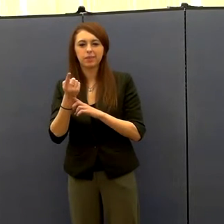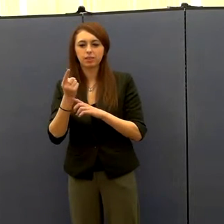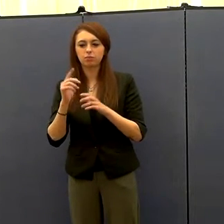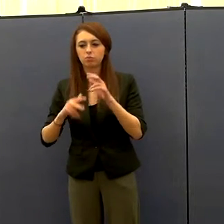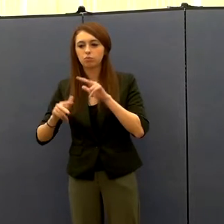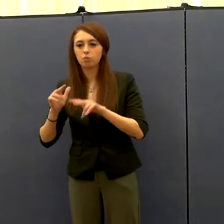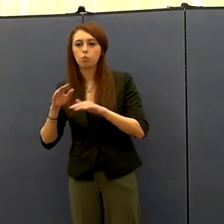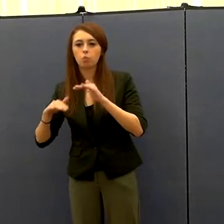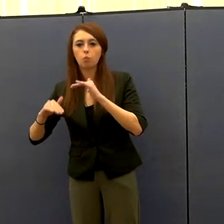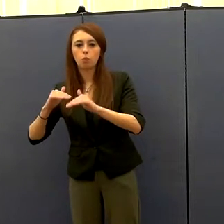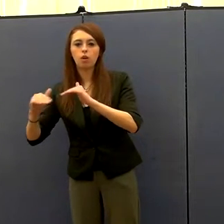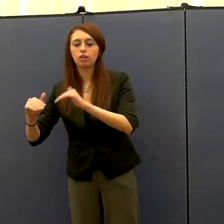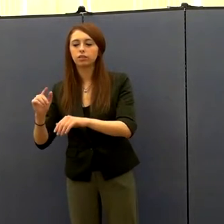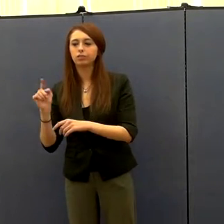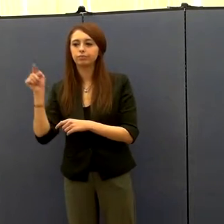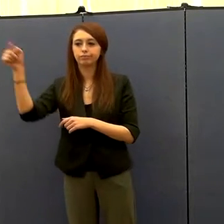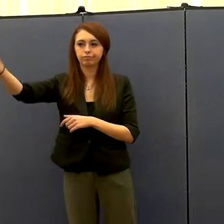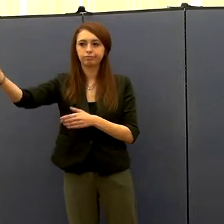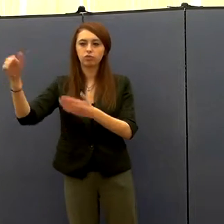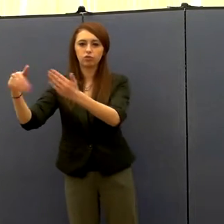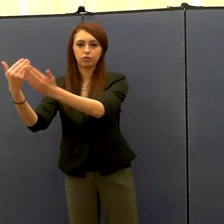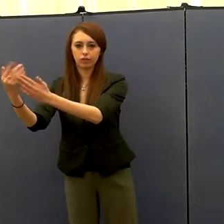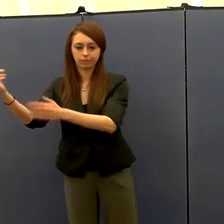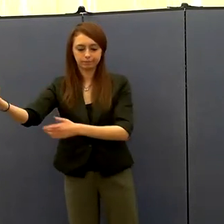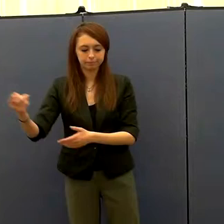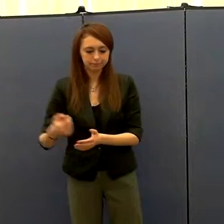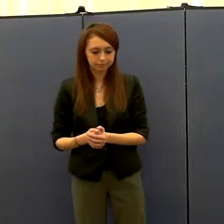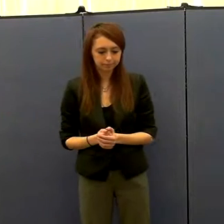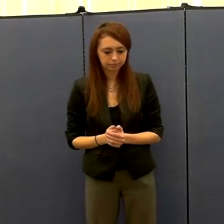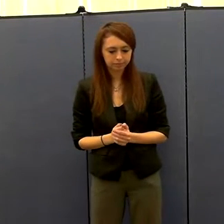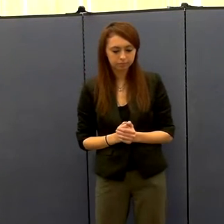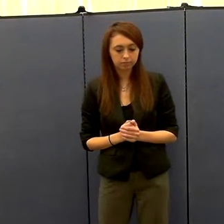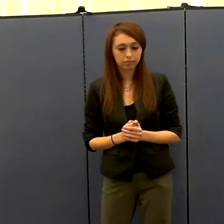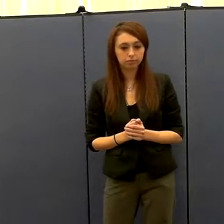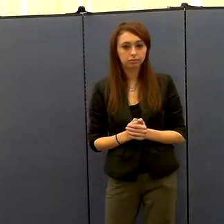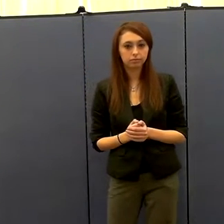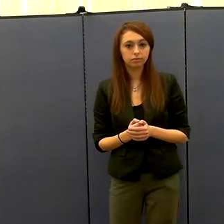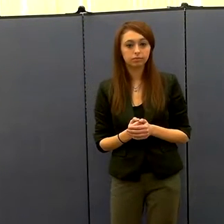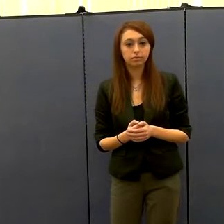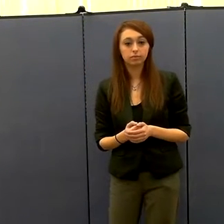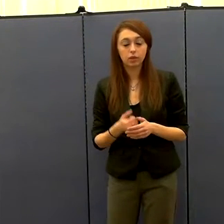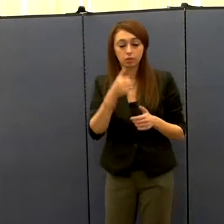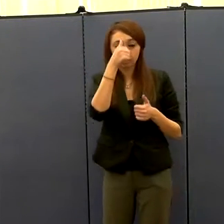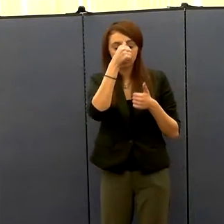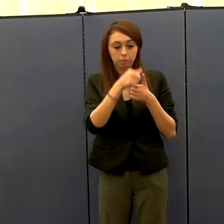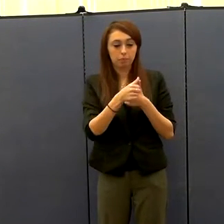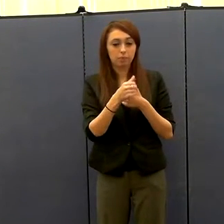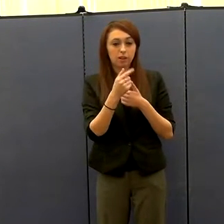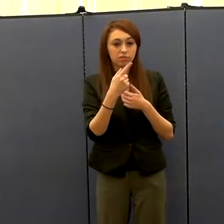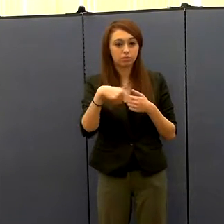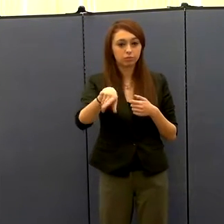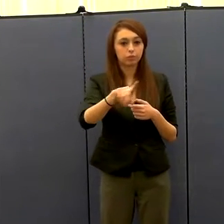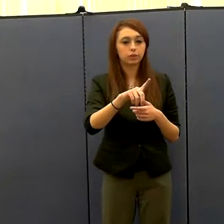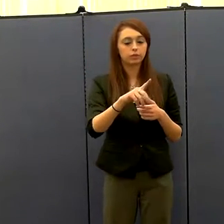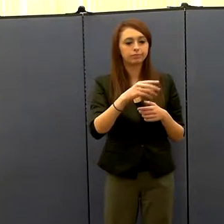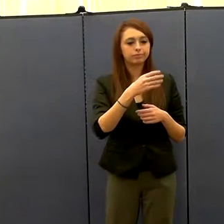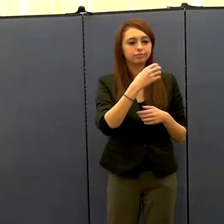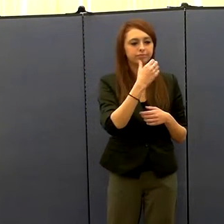impractical. I'm mentioning this to remind you all that even back in the 1980s, technology